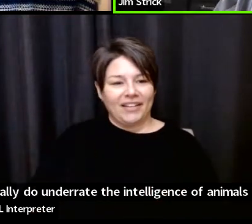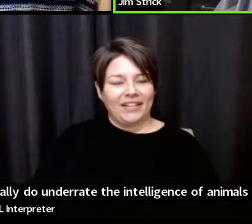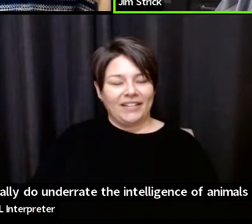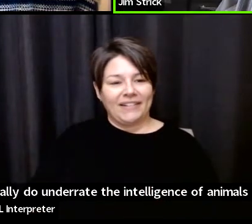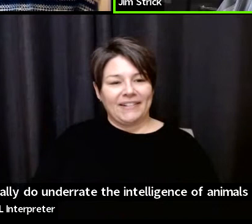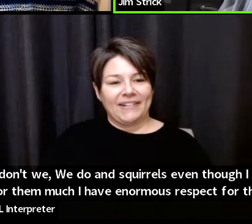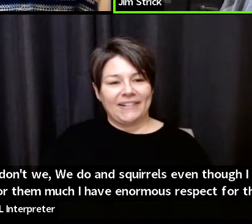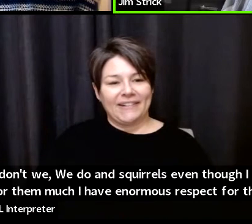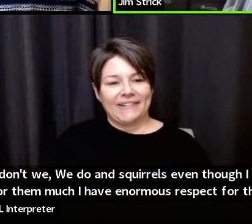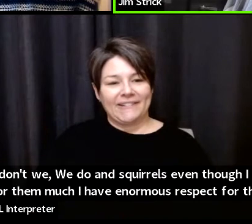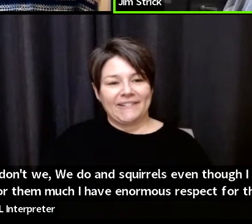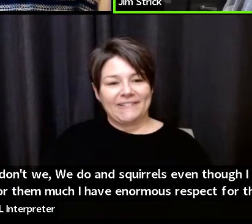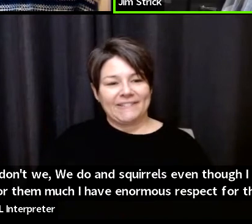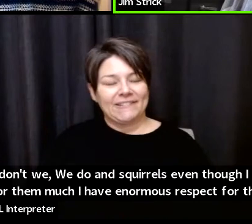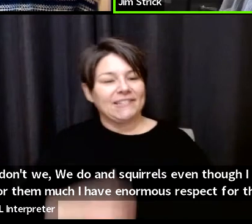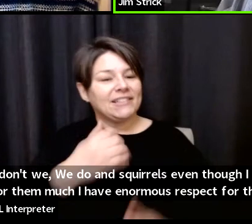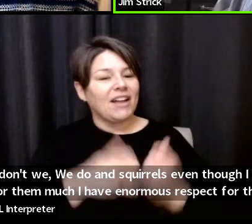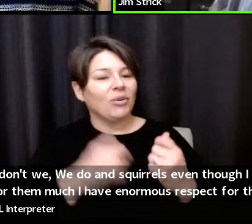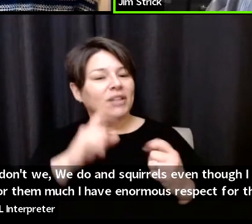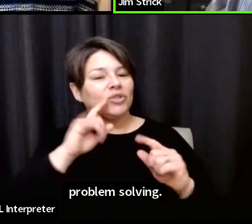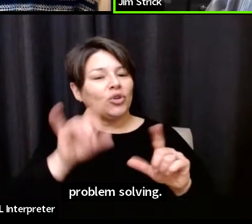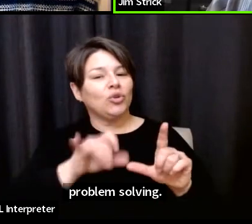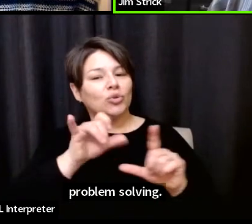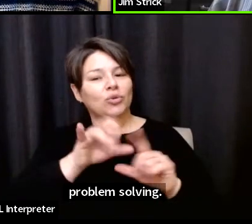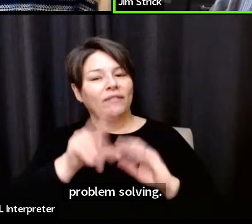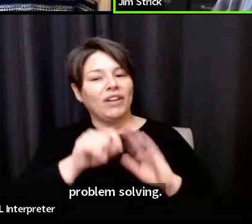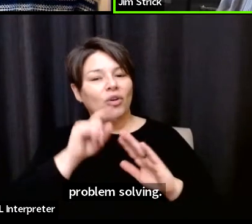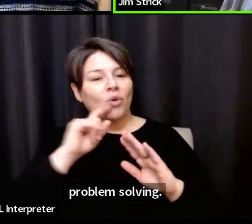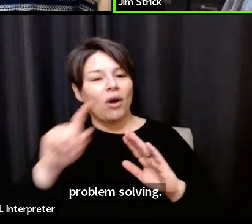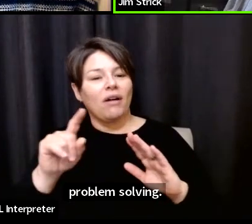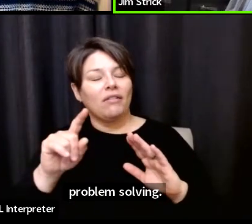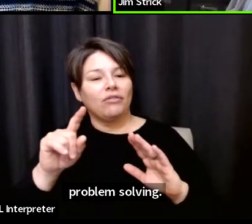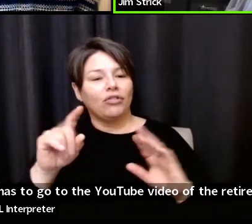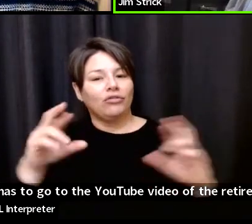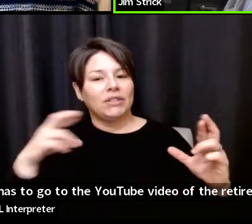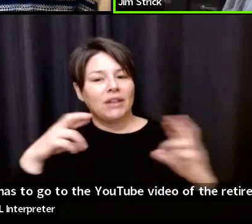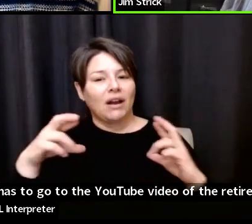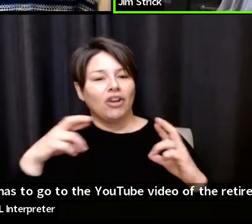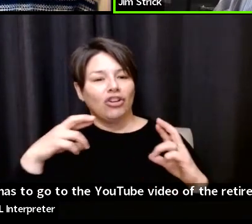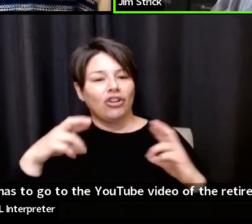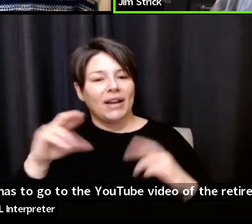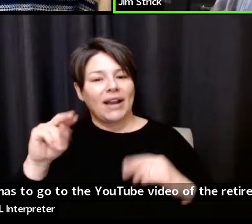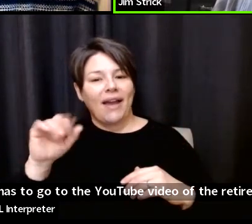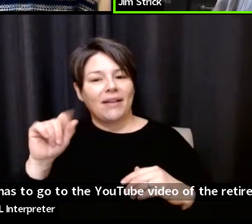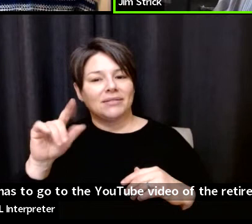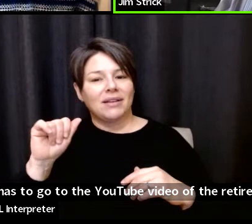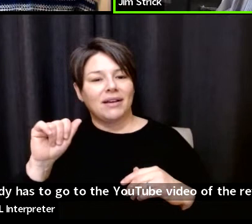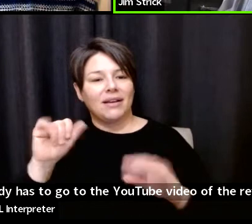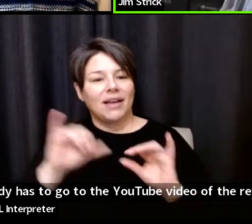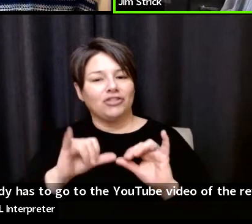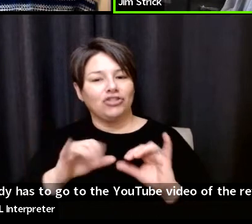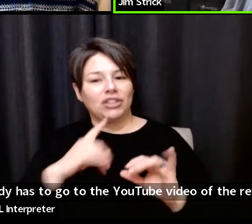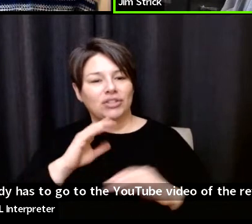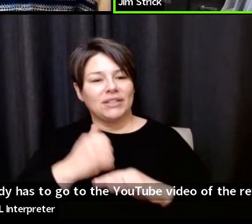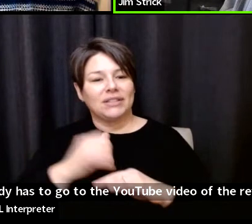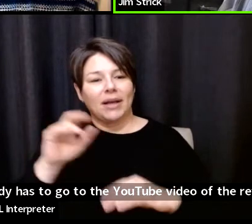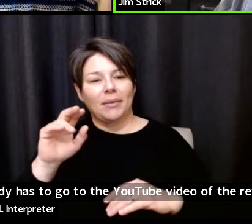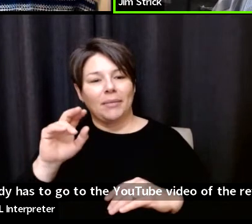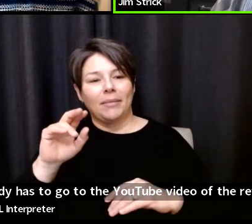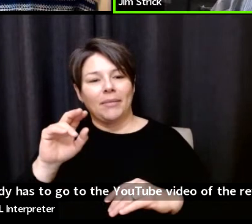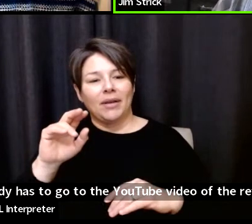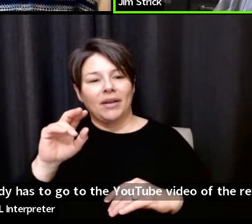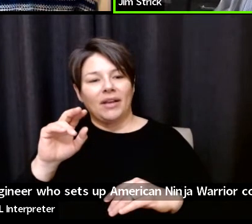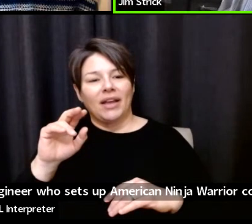everybody has to go to the YouTube video of a retired NASA engineer who sets up an American Ninja Warrior course